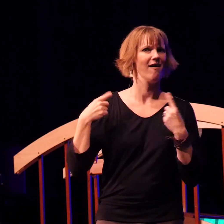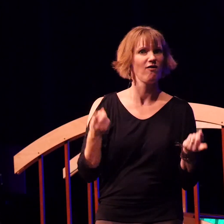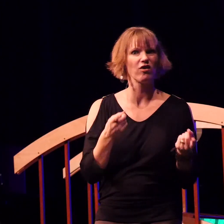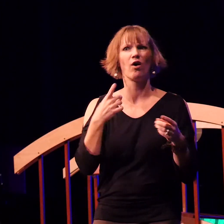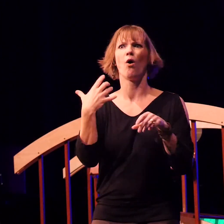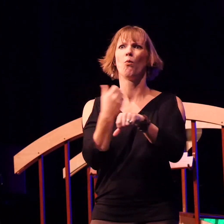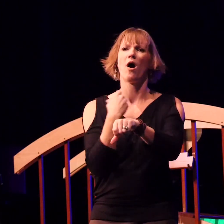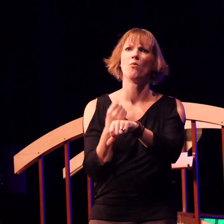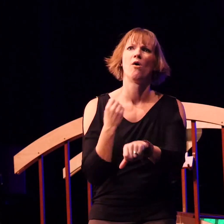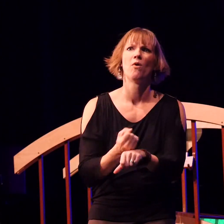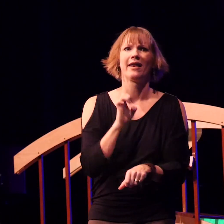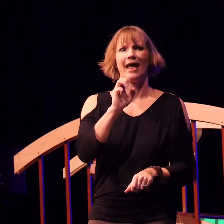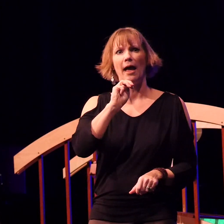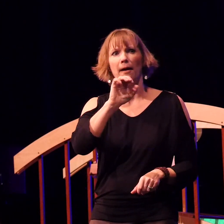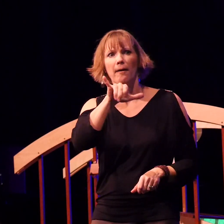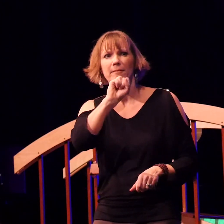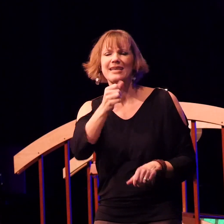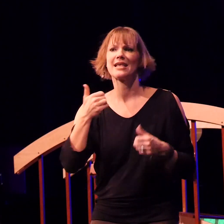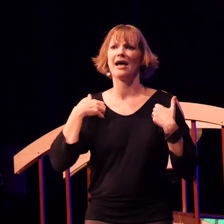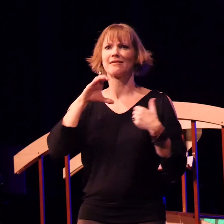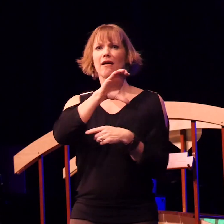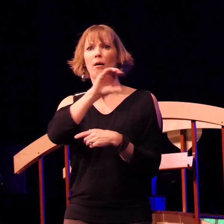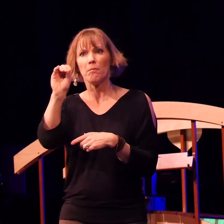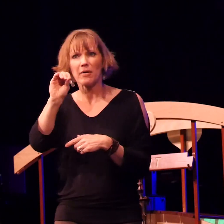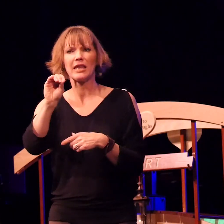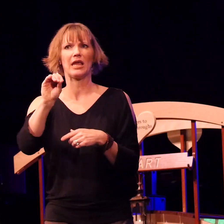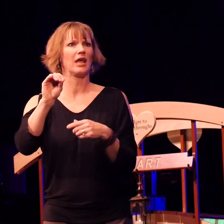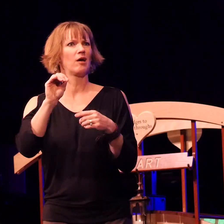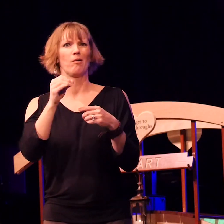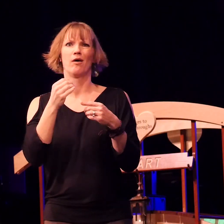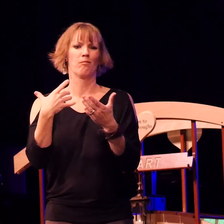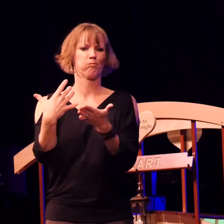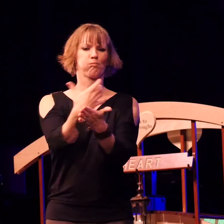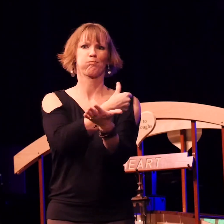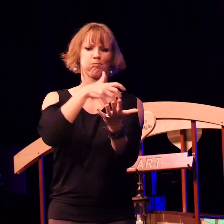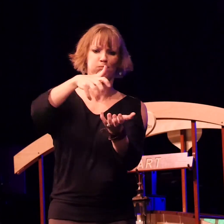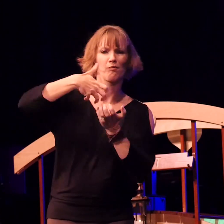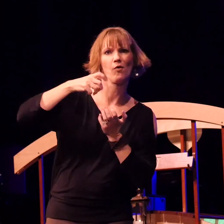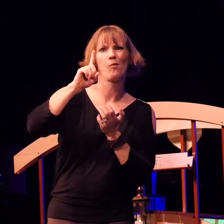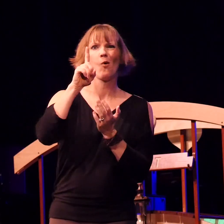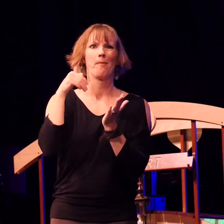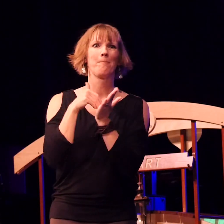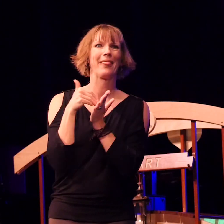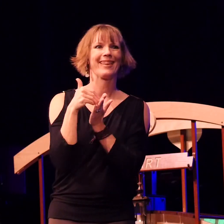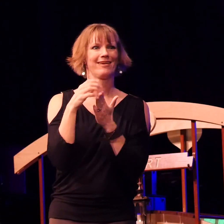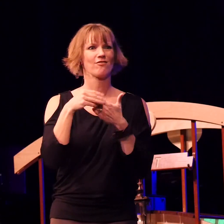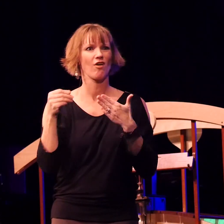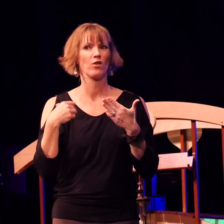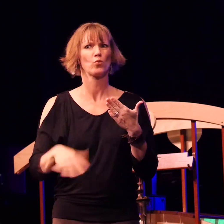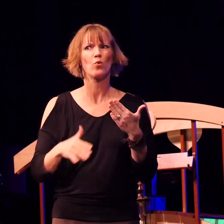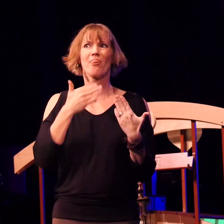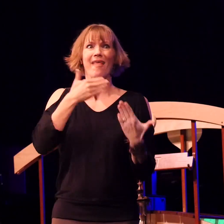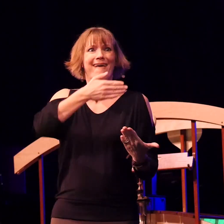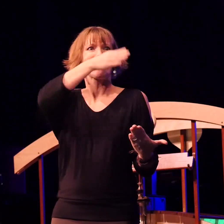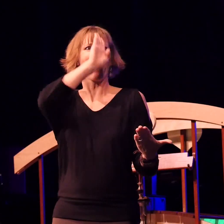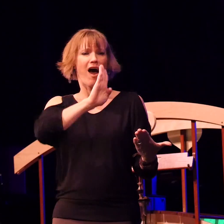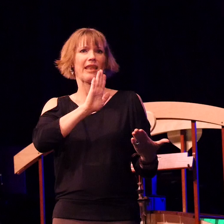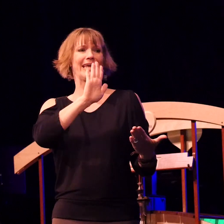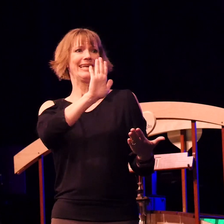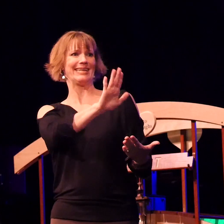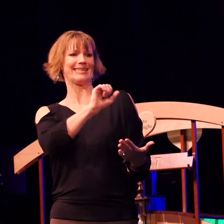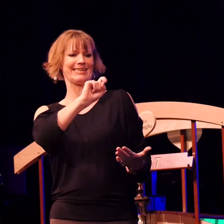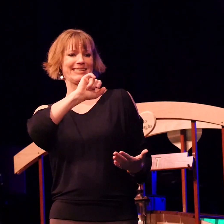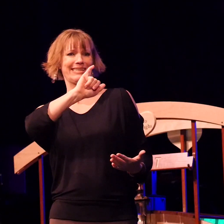Emmys awards. He's got a company that has prospered over $1 billion. Thank God he got over the